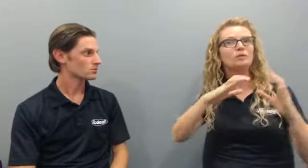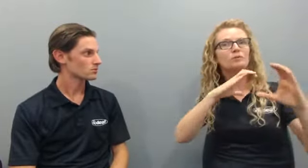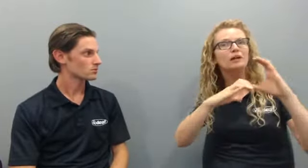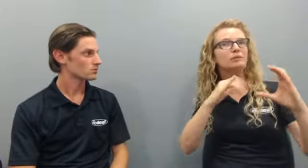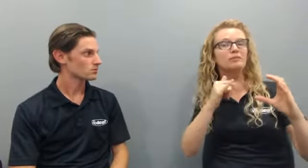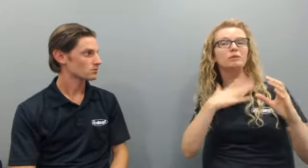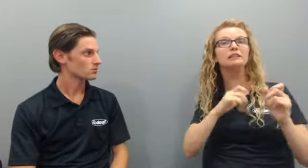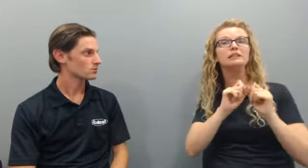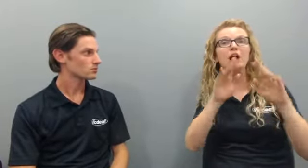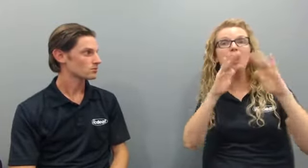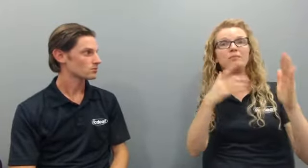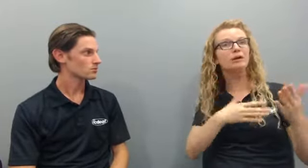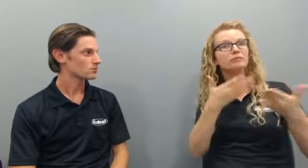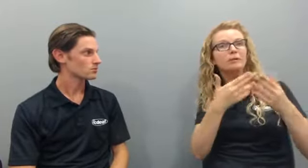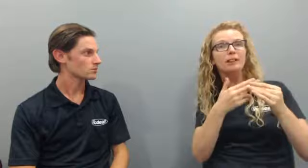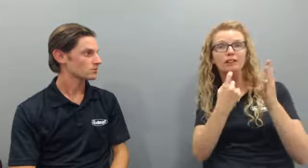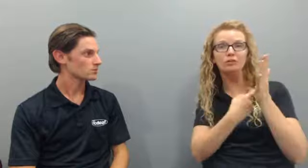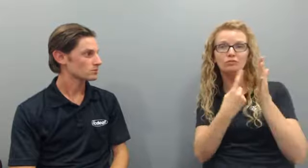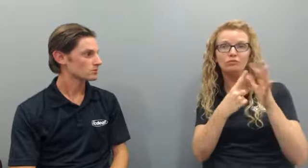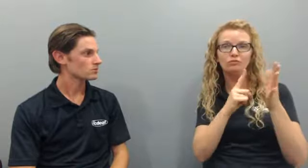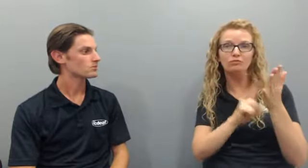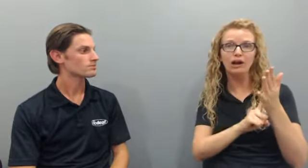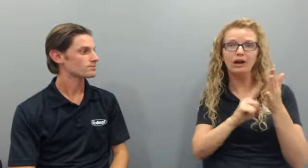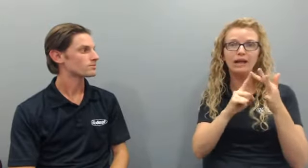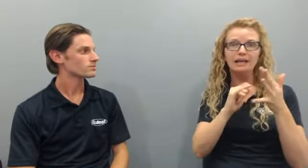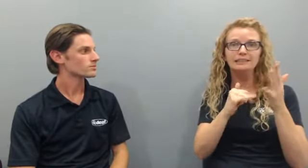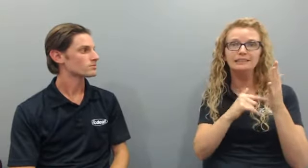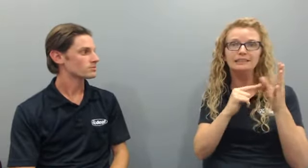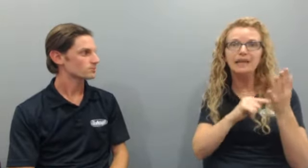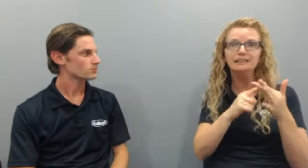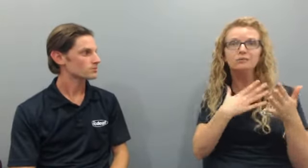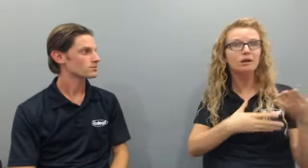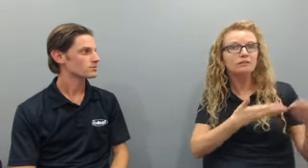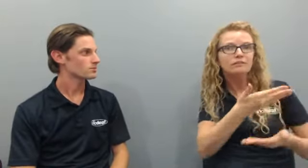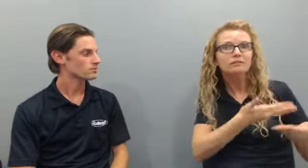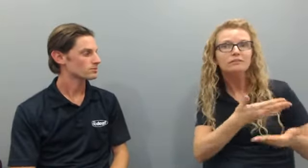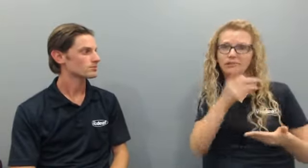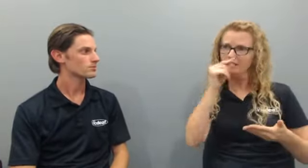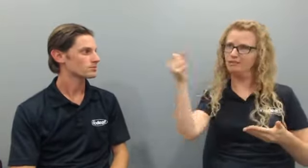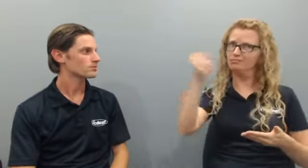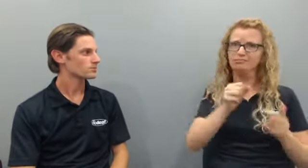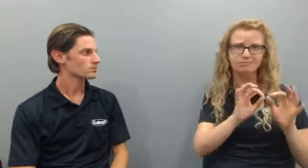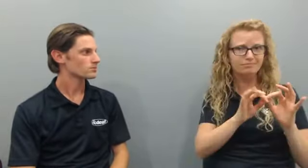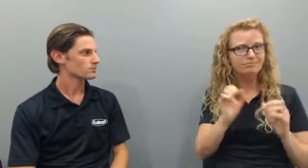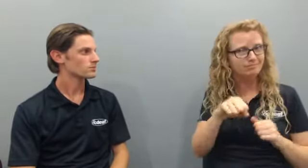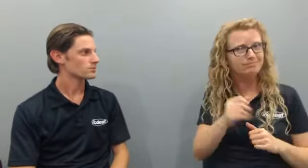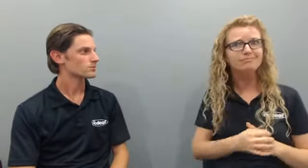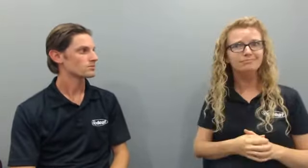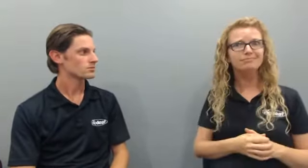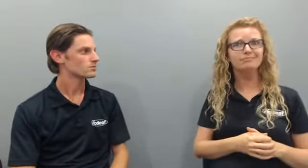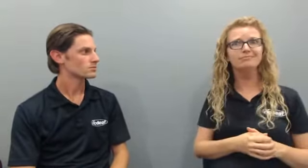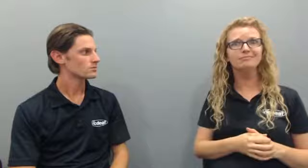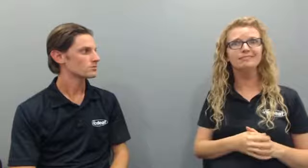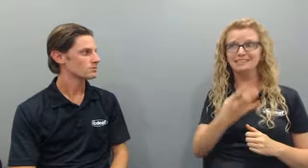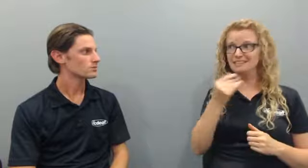interpreters to ensure that there is smooth communication. You might want to sell your house and have conversations with the real estate agent. You can get